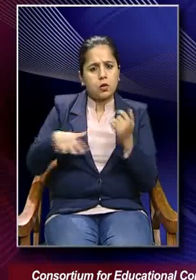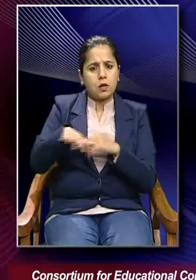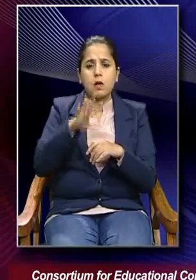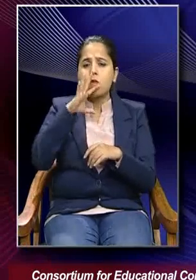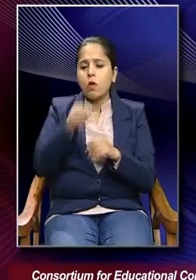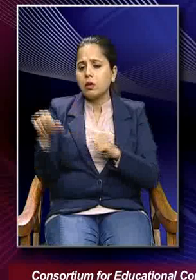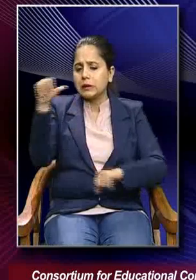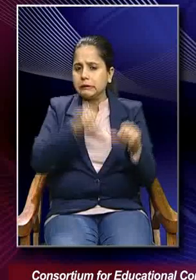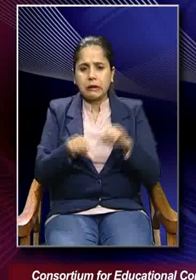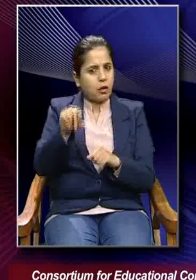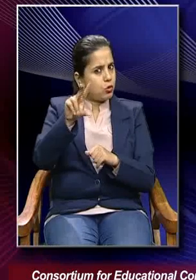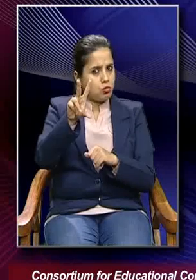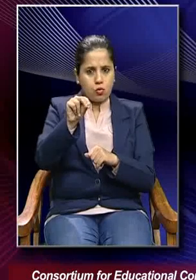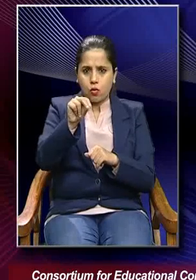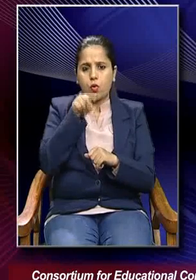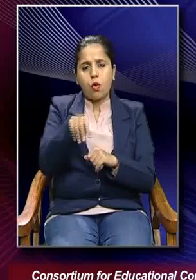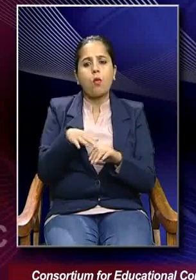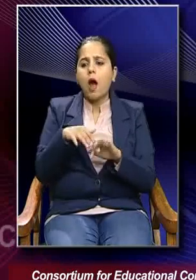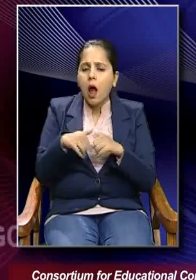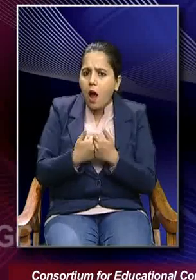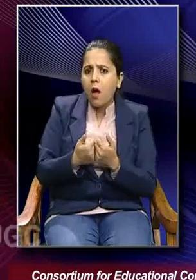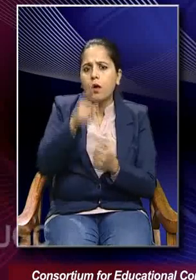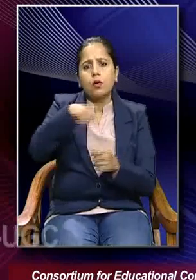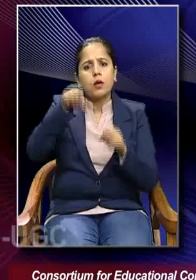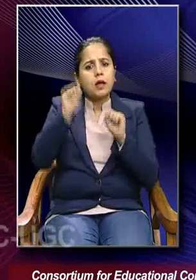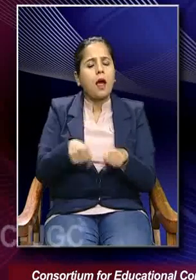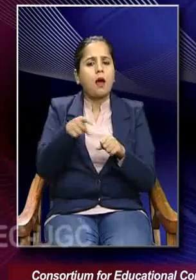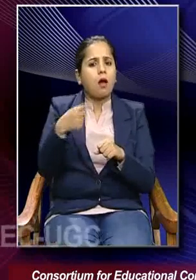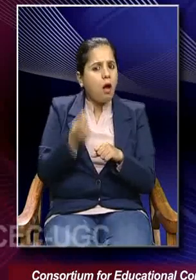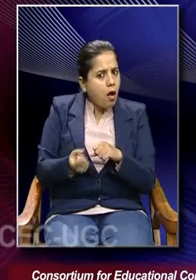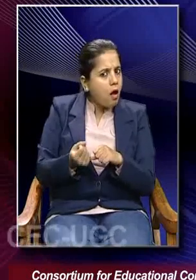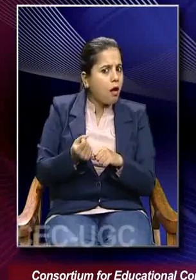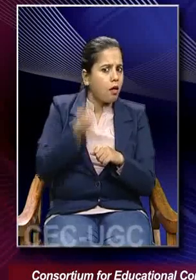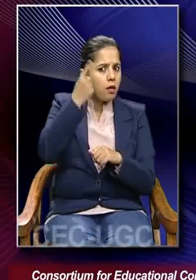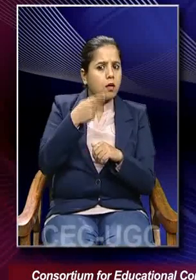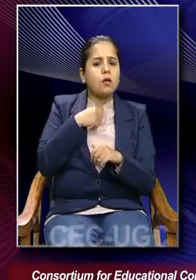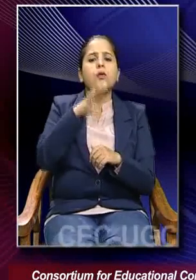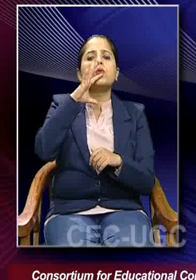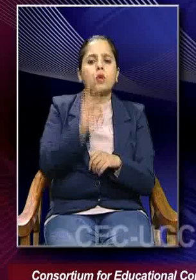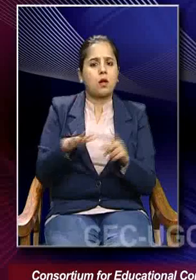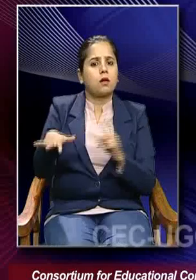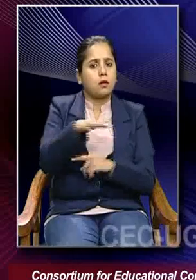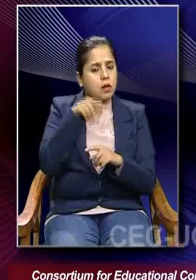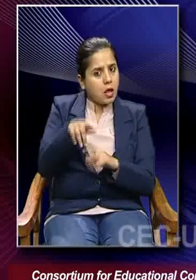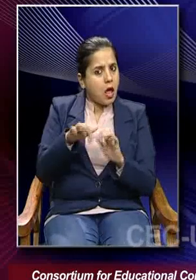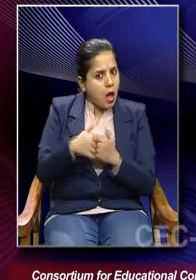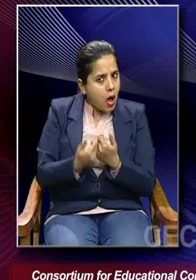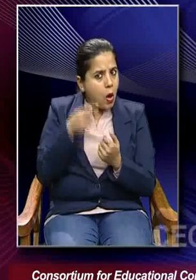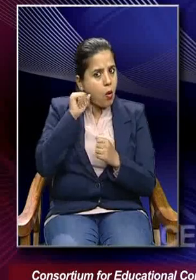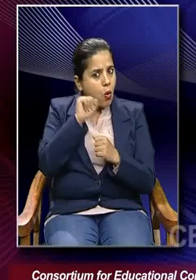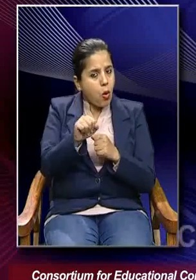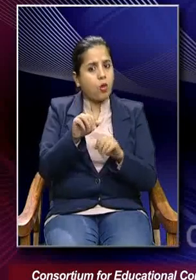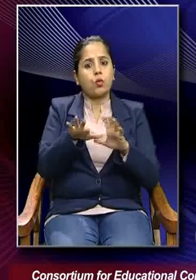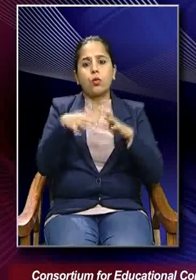science. It was more to do with how you could make sense of reality. And that is how in his work,